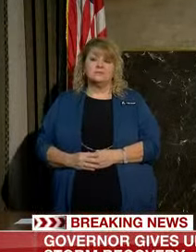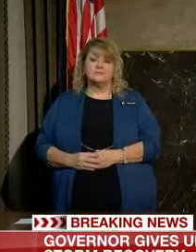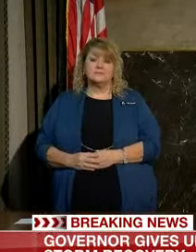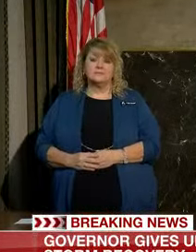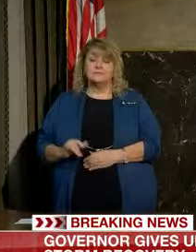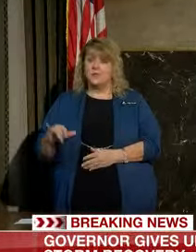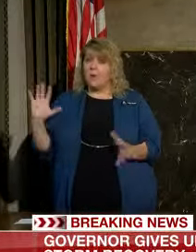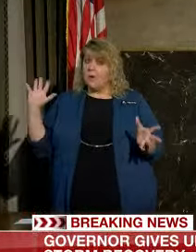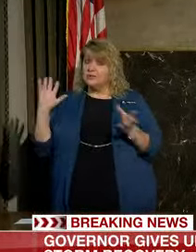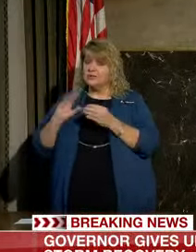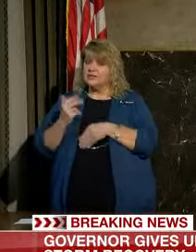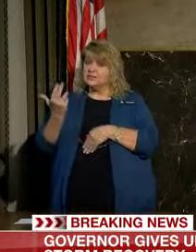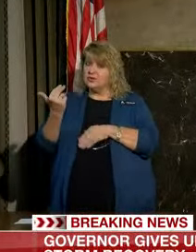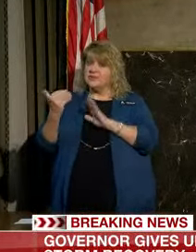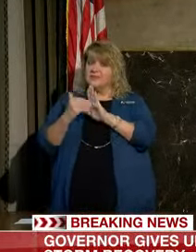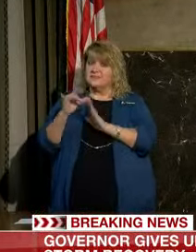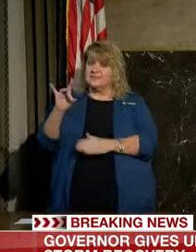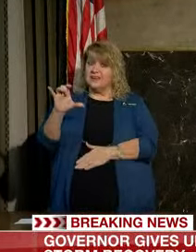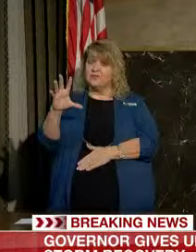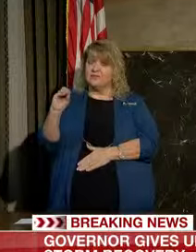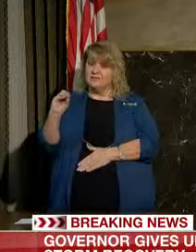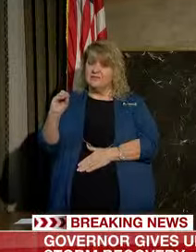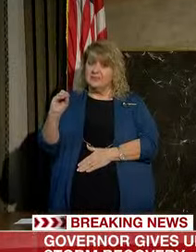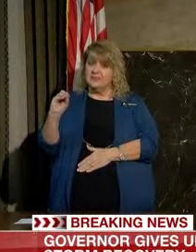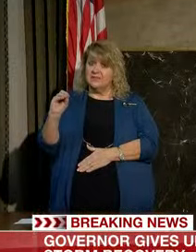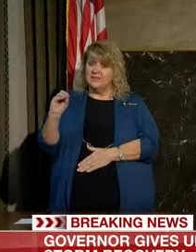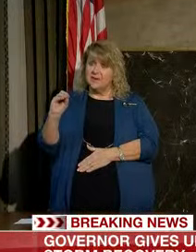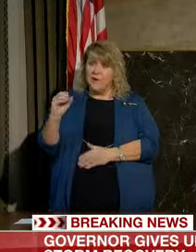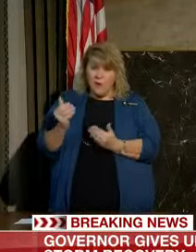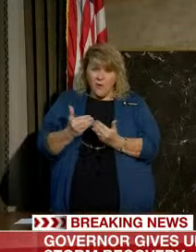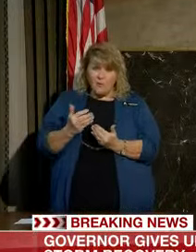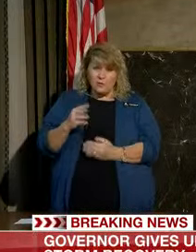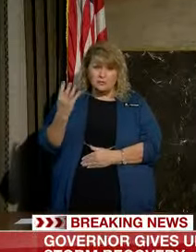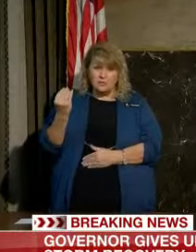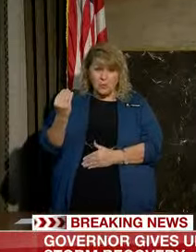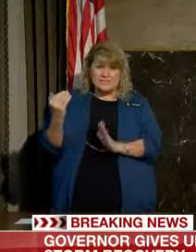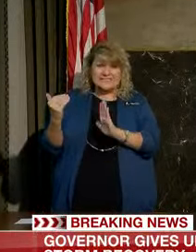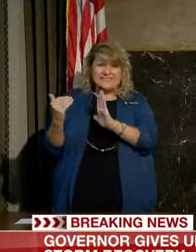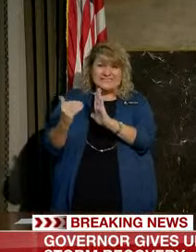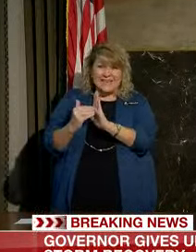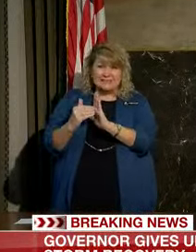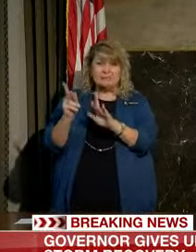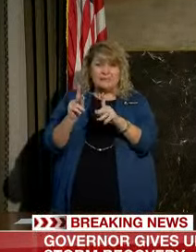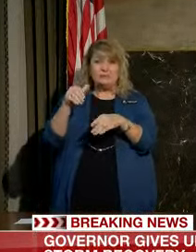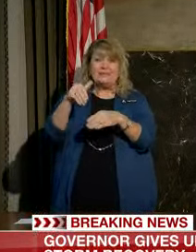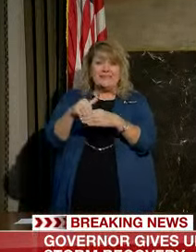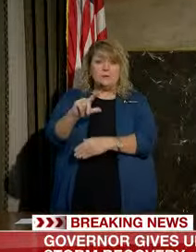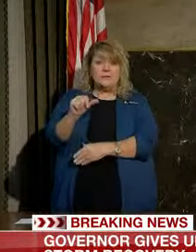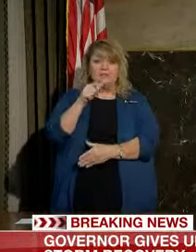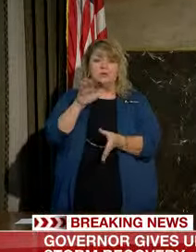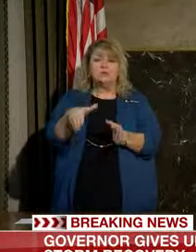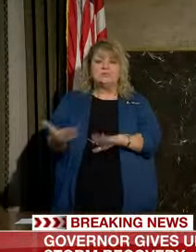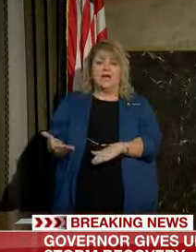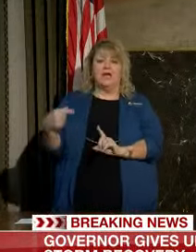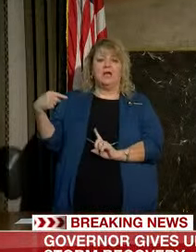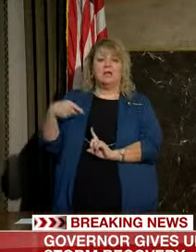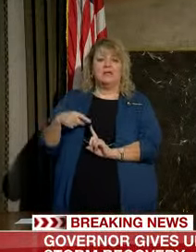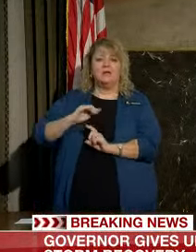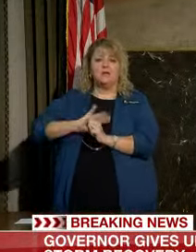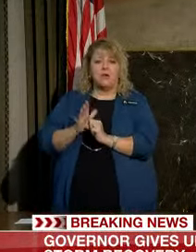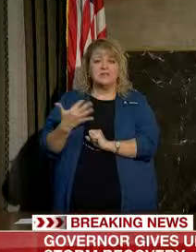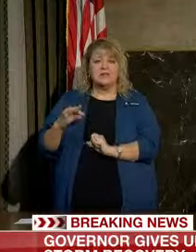total of 13,850. So we're closing in on 14,000 Louisianans who have died from